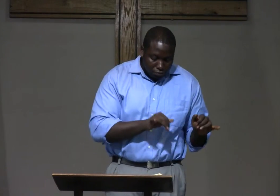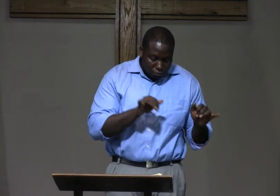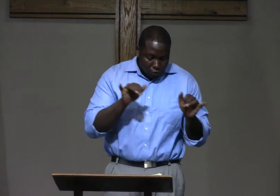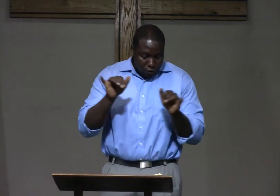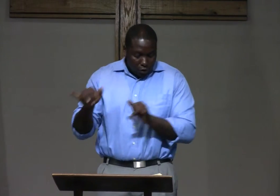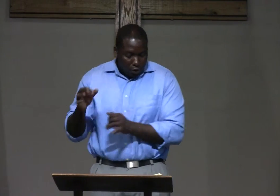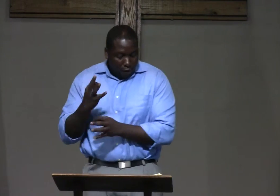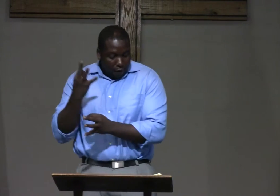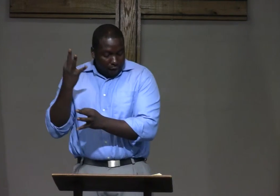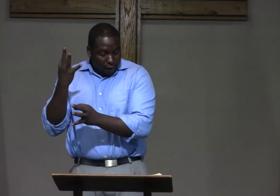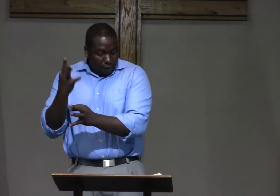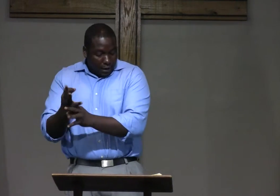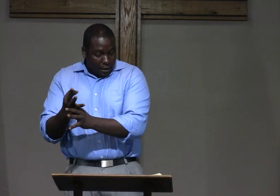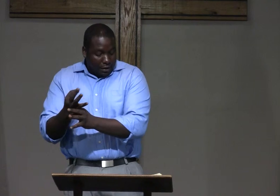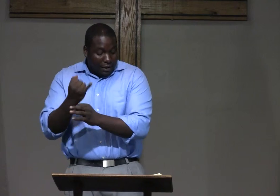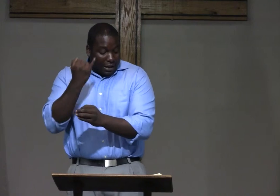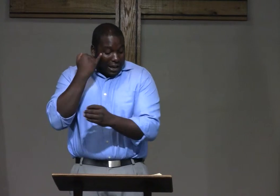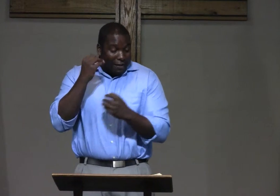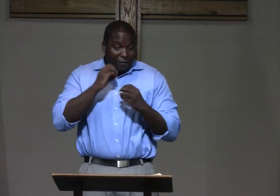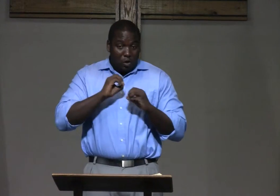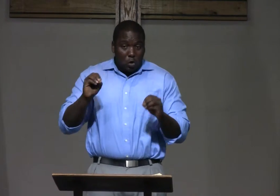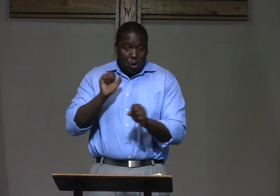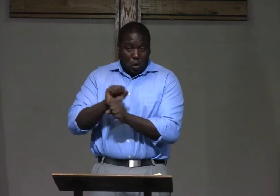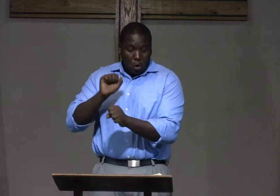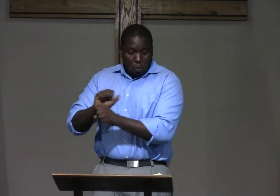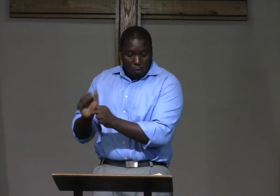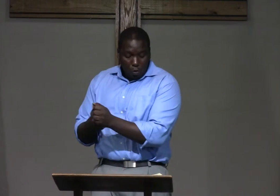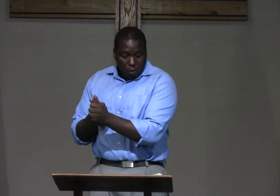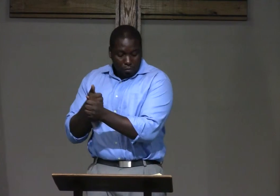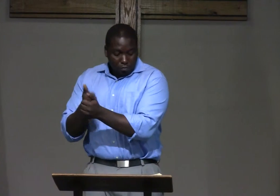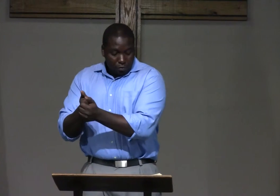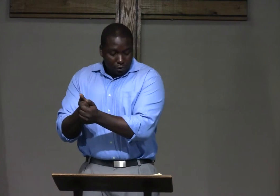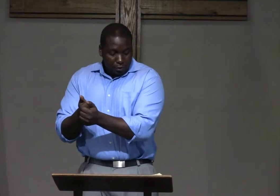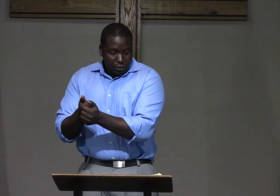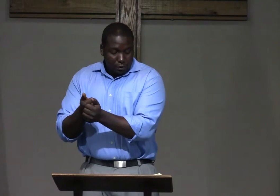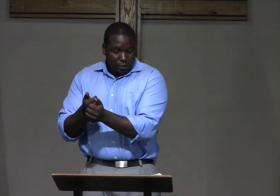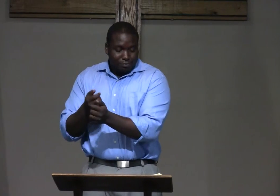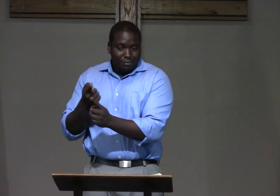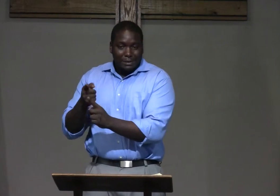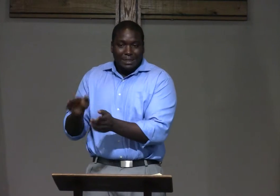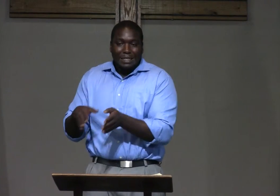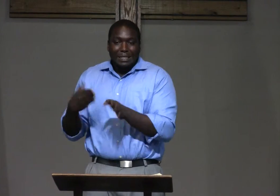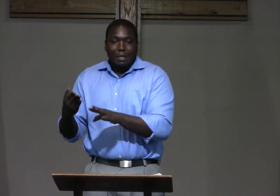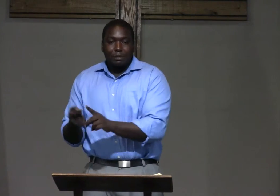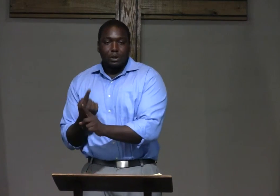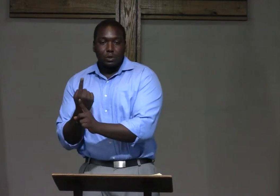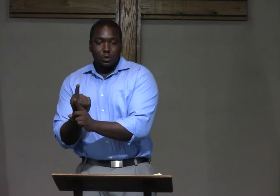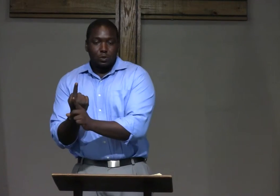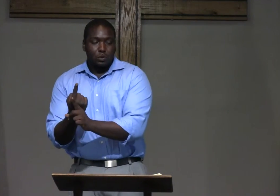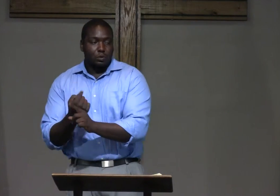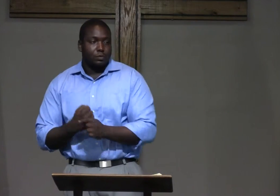Even so, faith, if it hath not works, is dead, being alone.